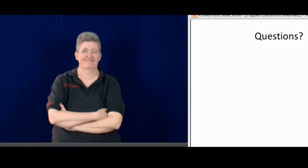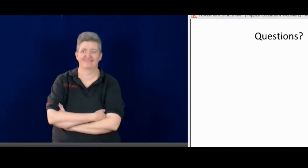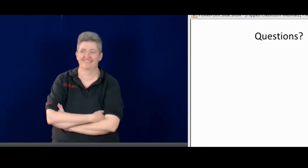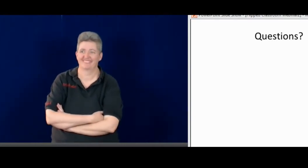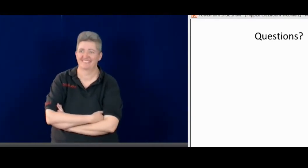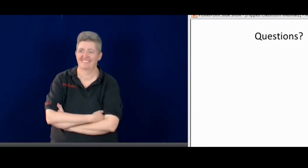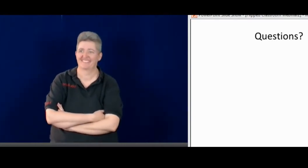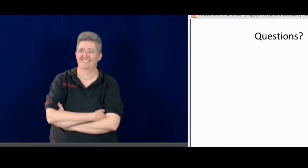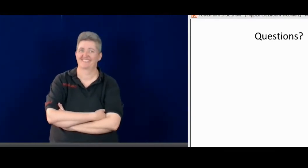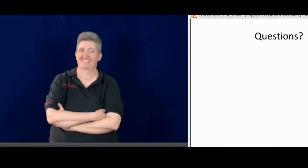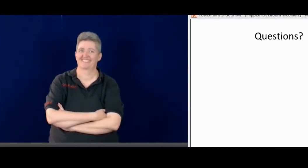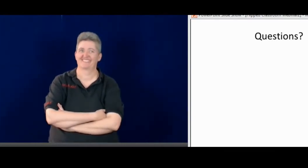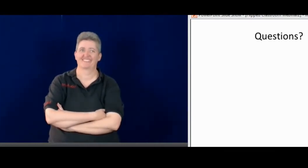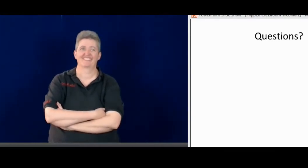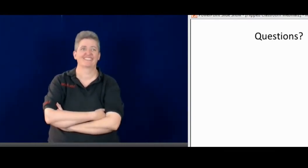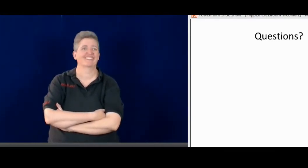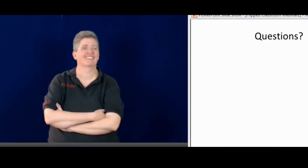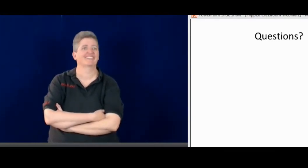Thank you.